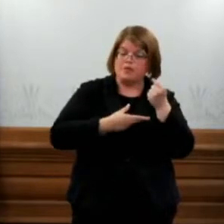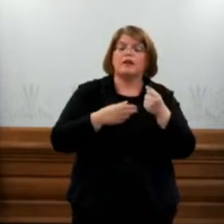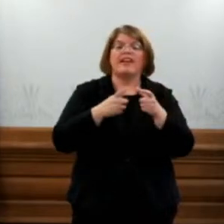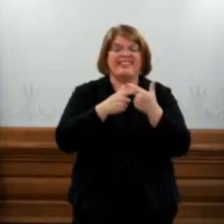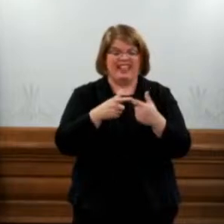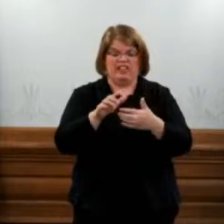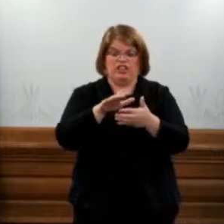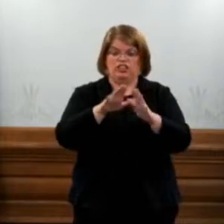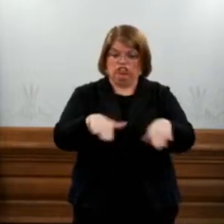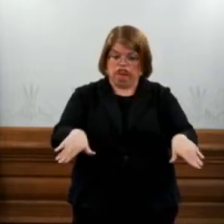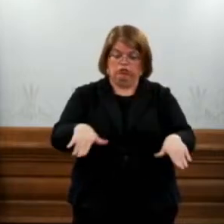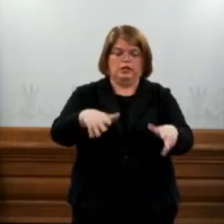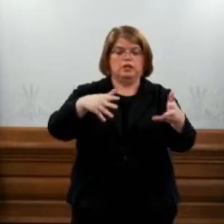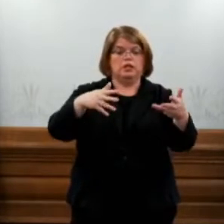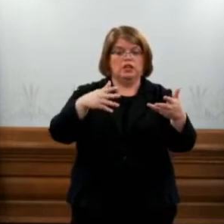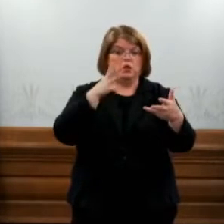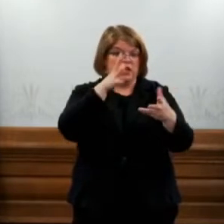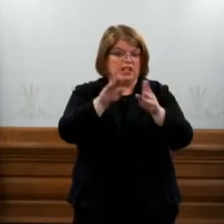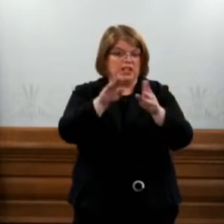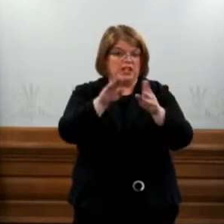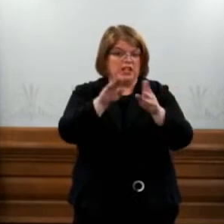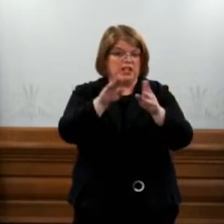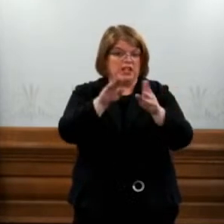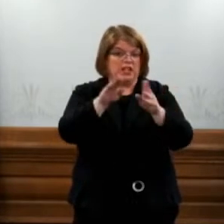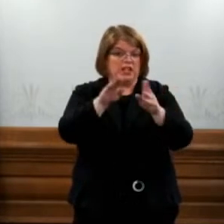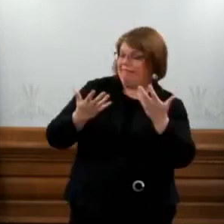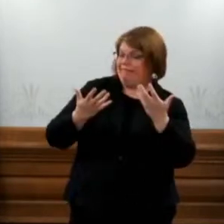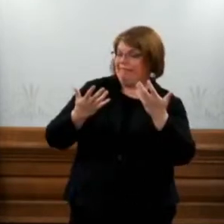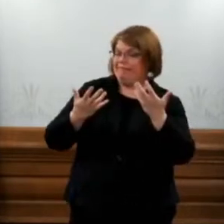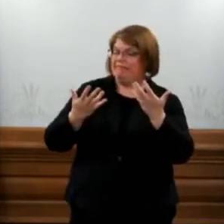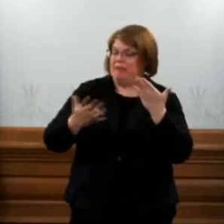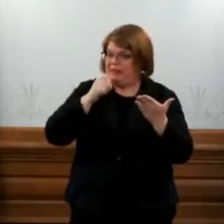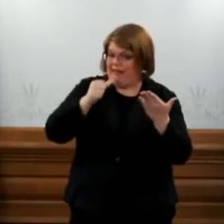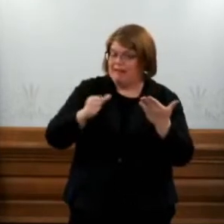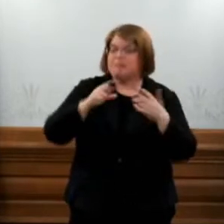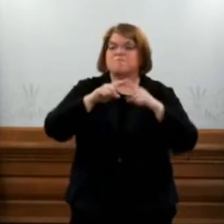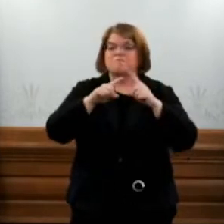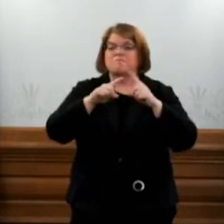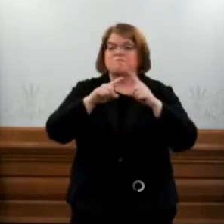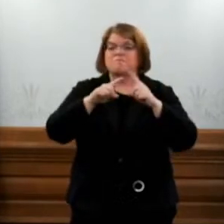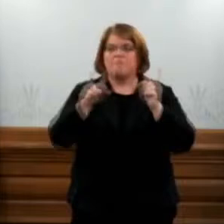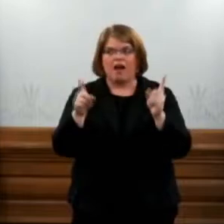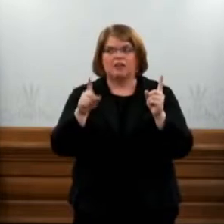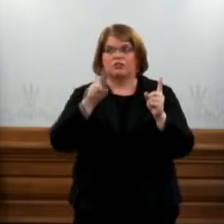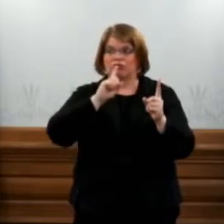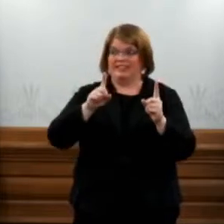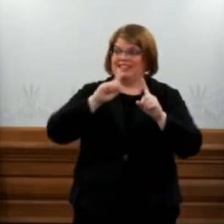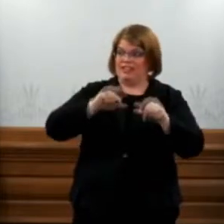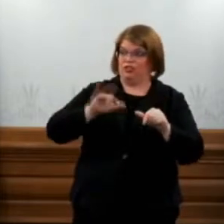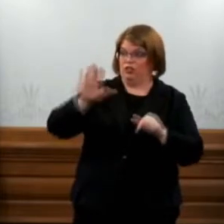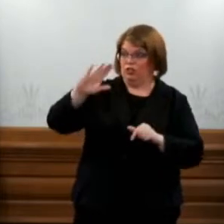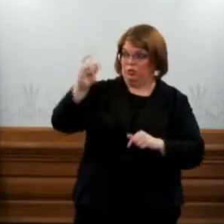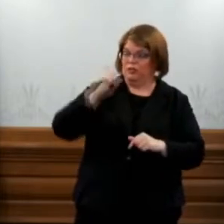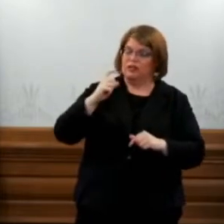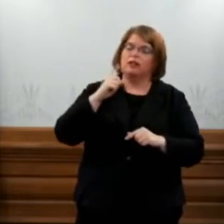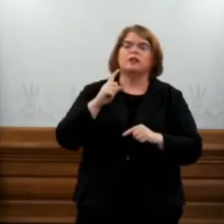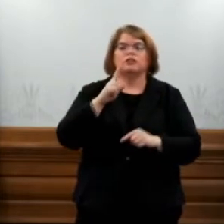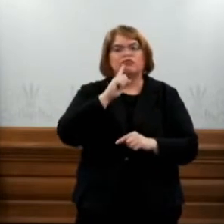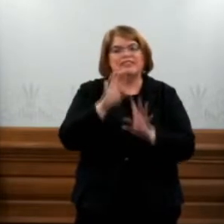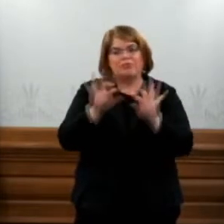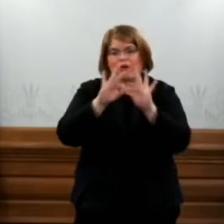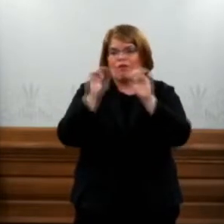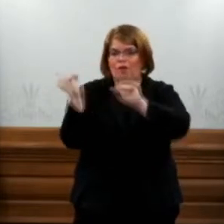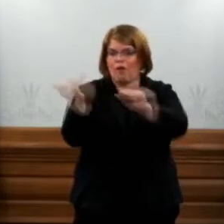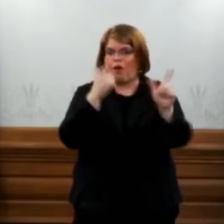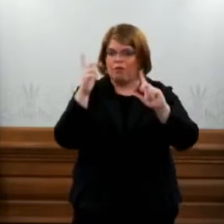between themselves and their coaches? Certainly, I think everybody needs to understand those risks and do what they can